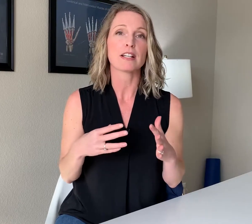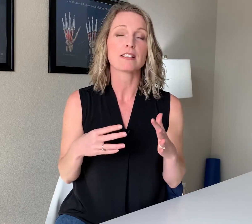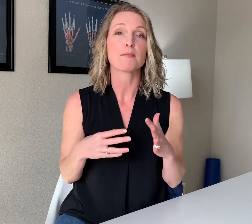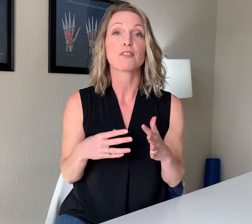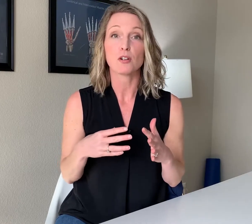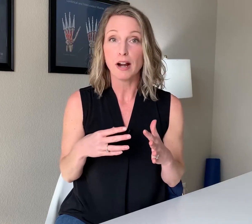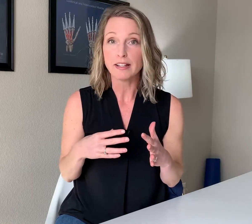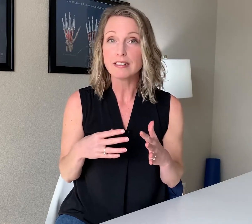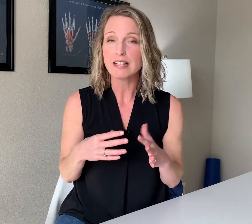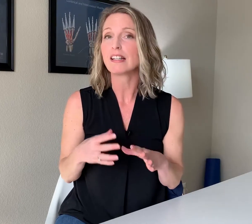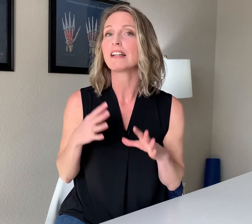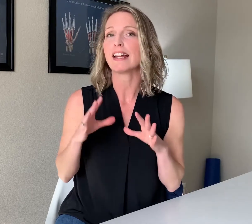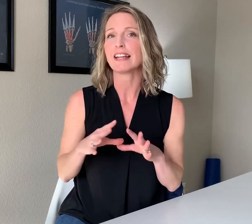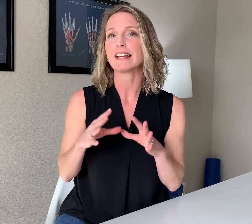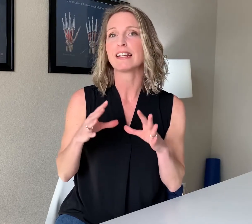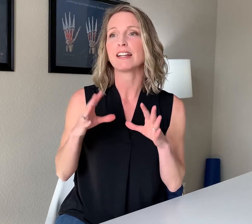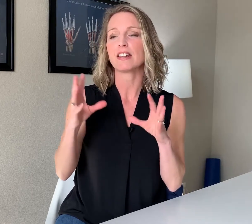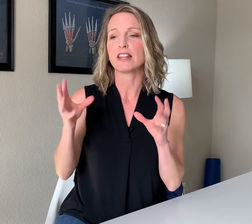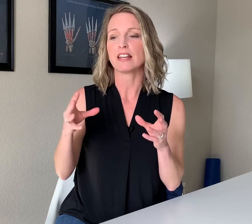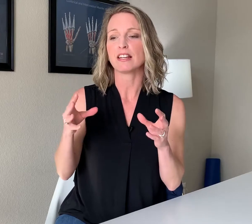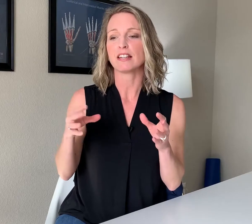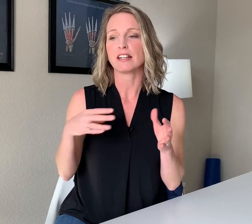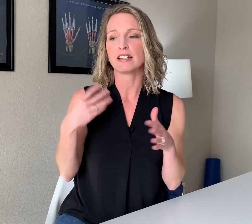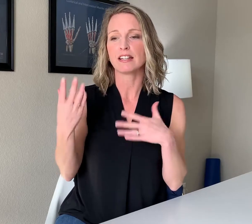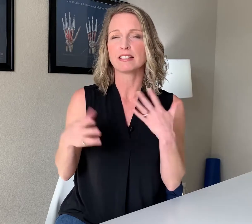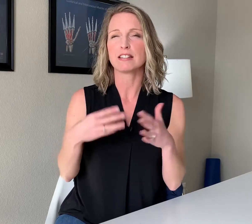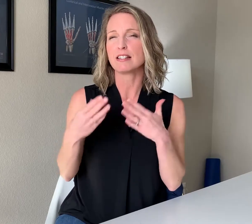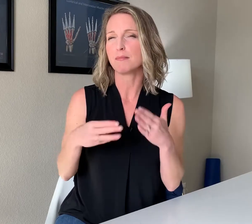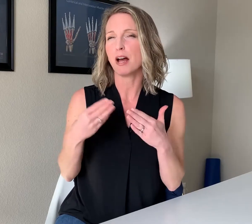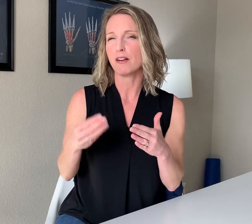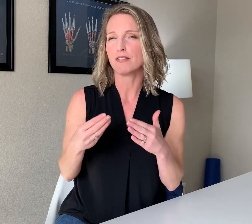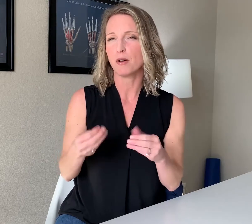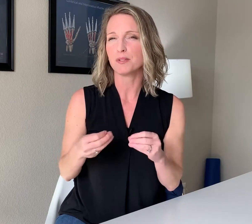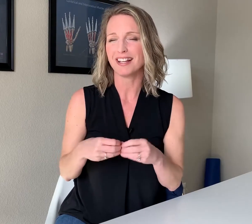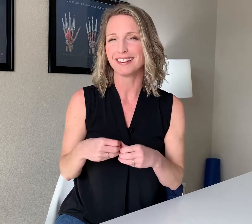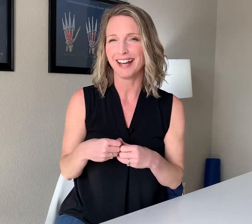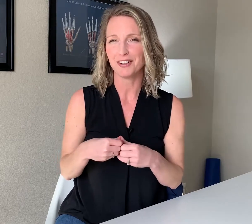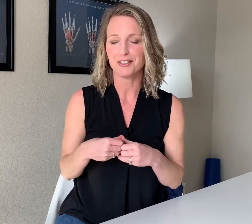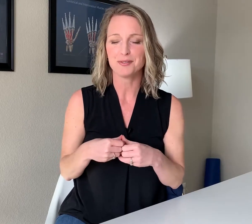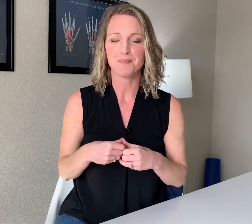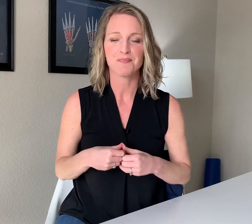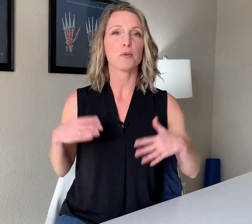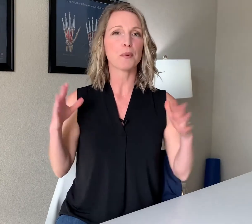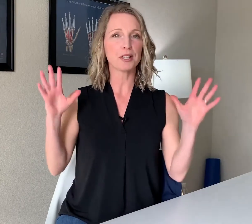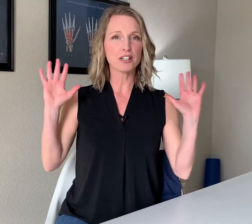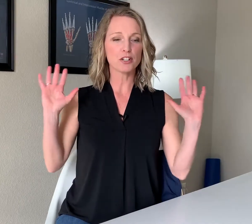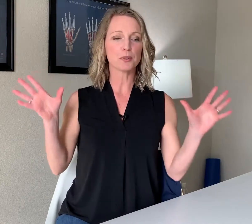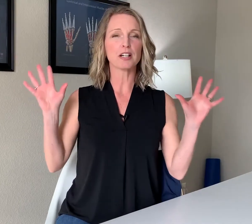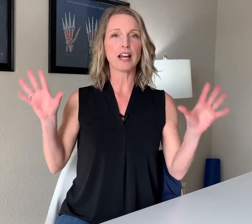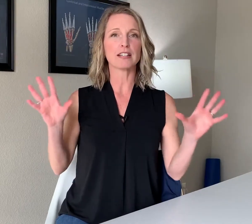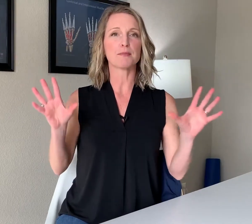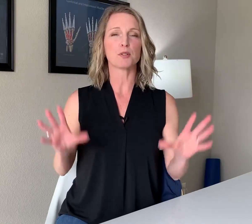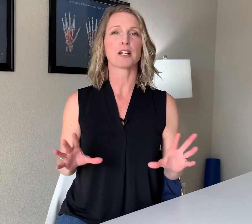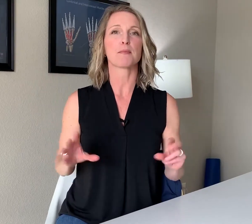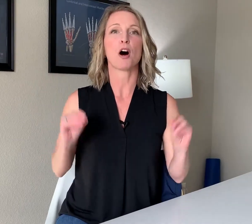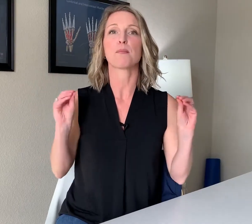some variety in some of those letters. So what we're going to do, we're going to end up doing them on